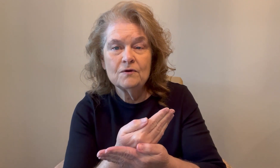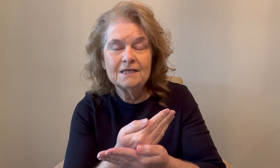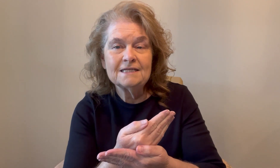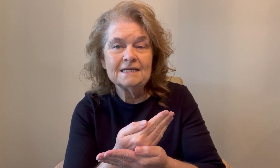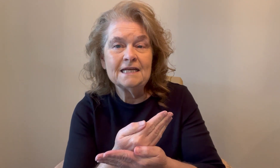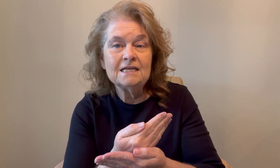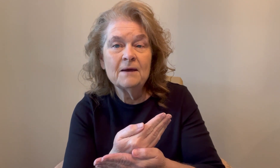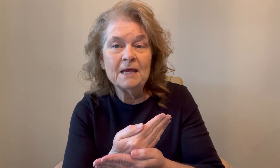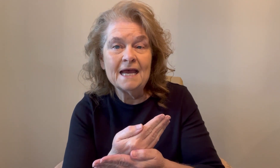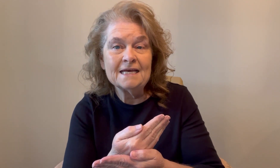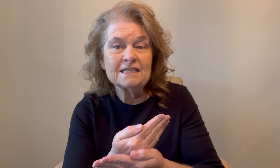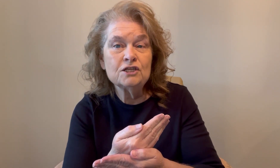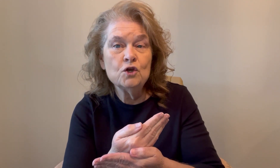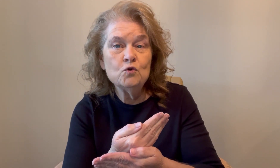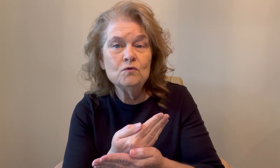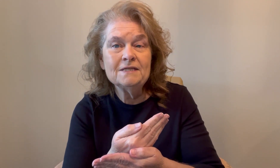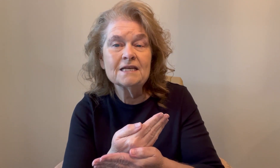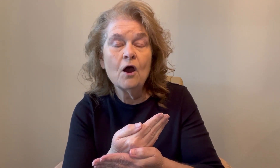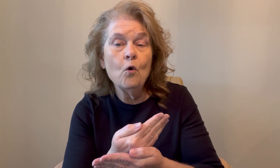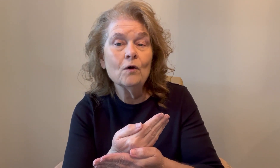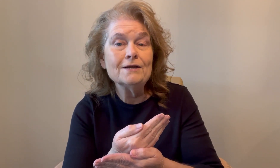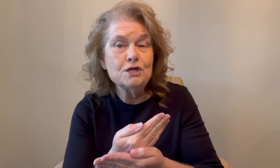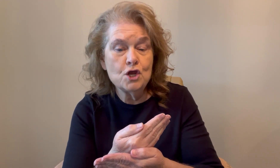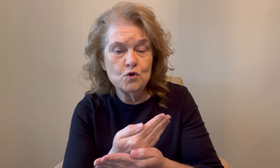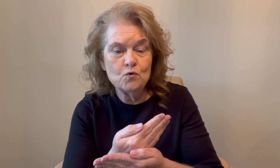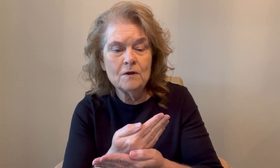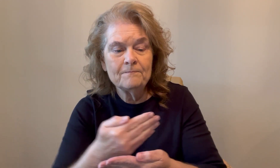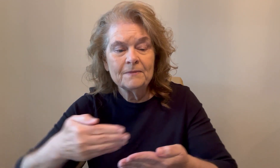this is N-E-W-S, news or new